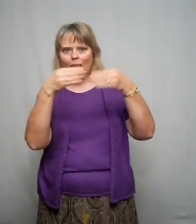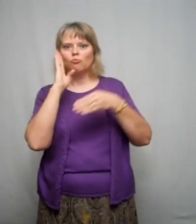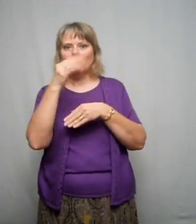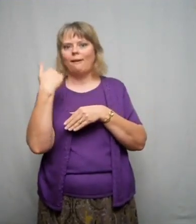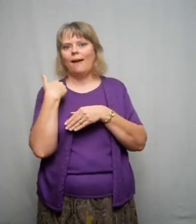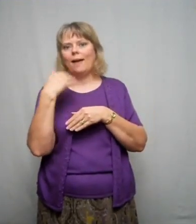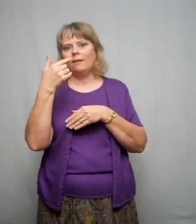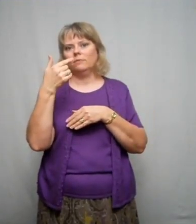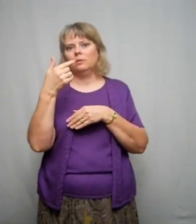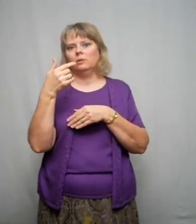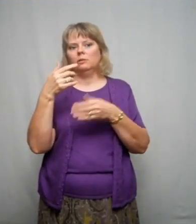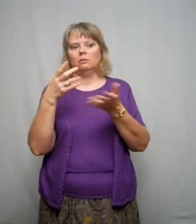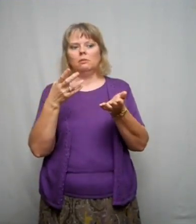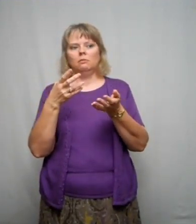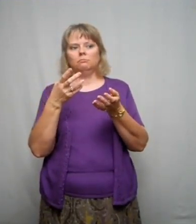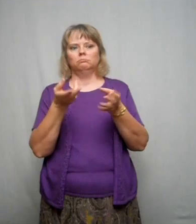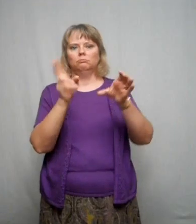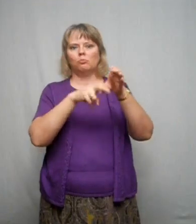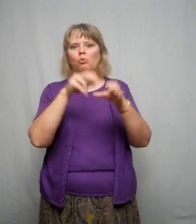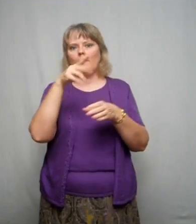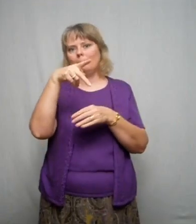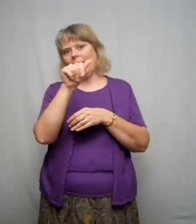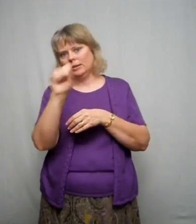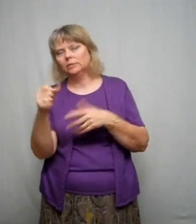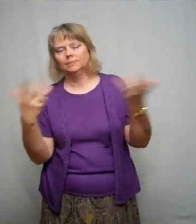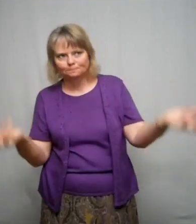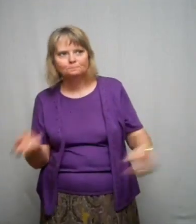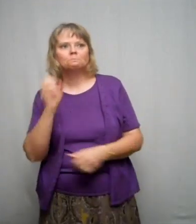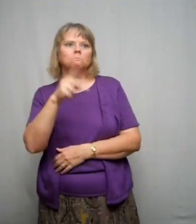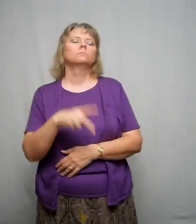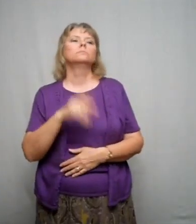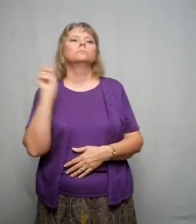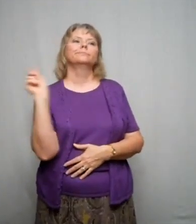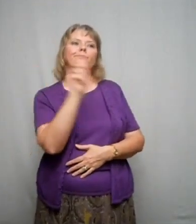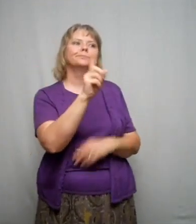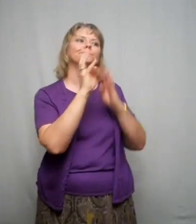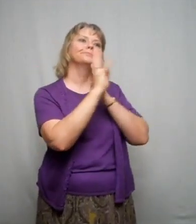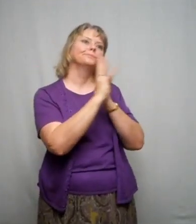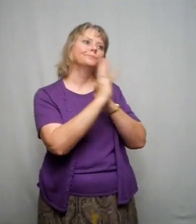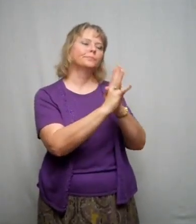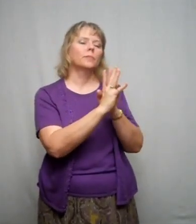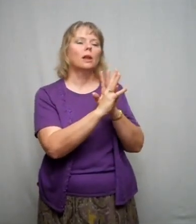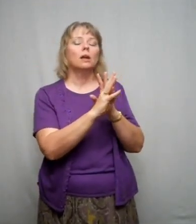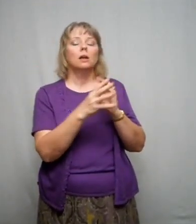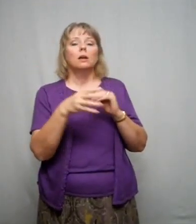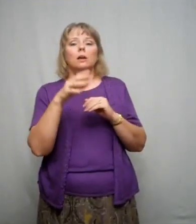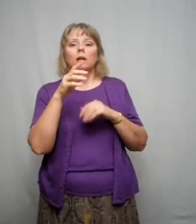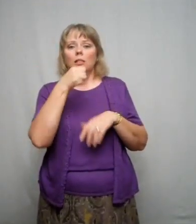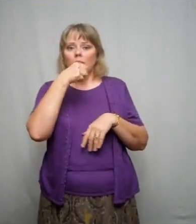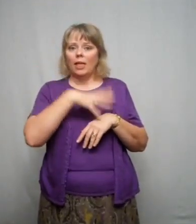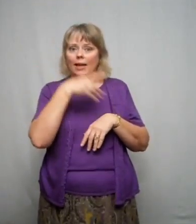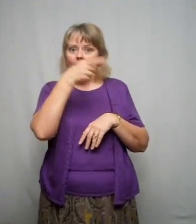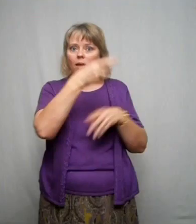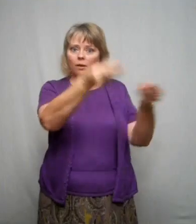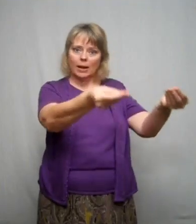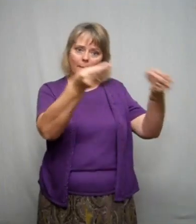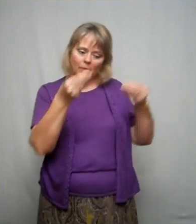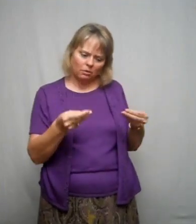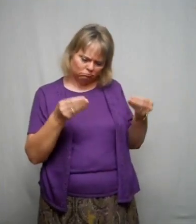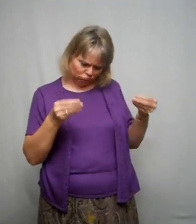to get your boarding pass and all that sort of stuff. So we got in line there at the gate, and the lady gave me my boarding pass.